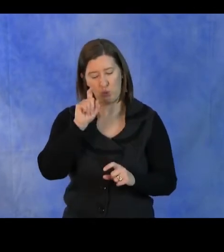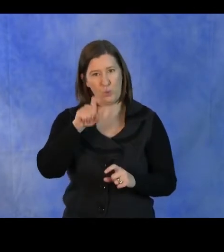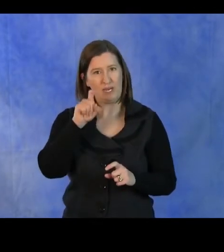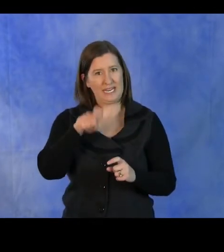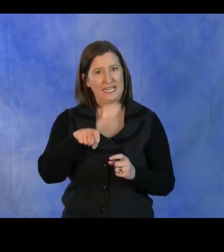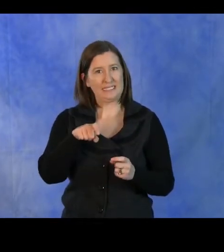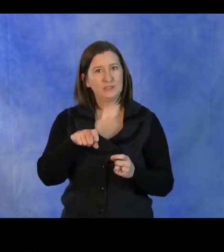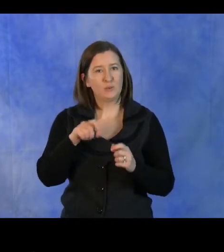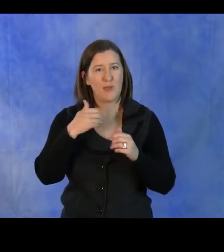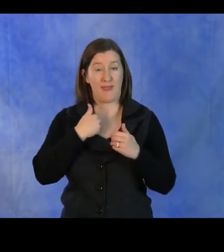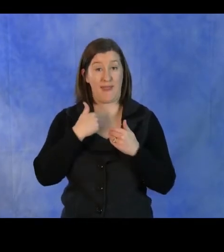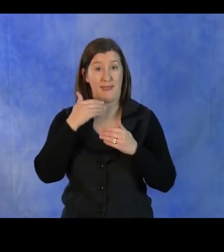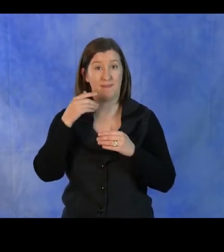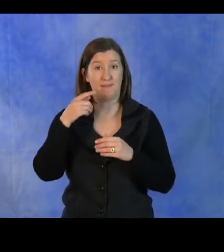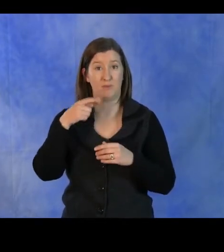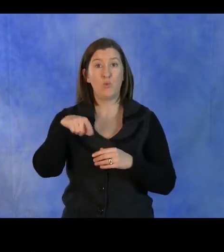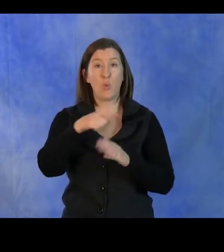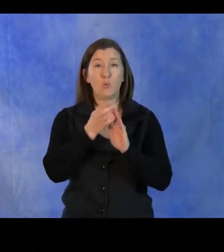classroom.